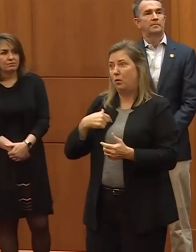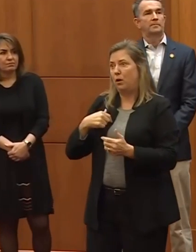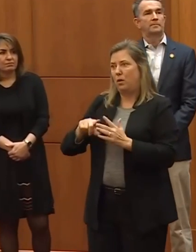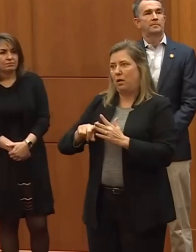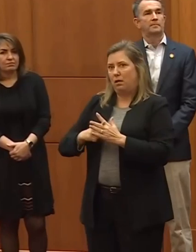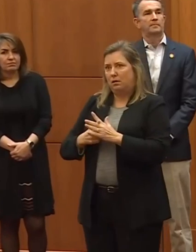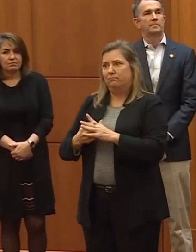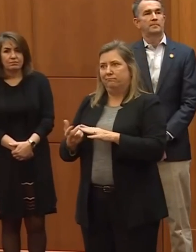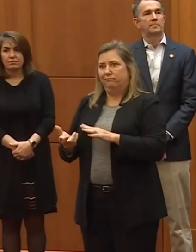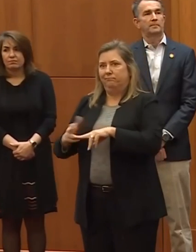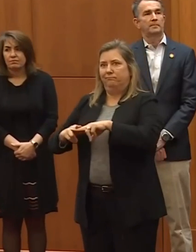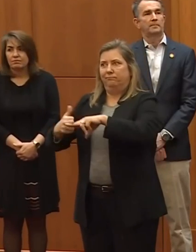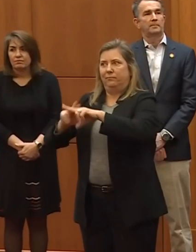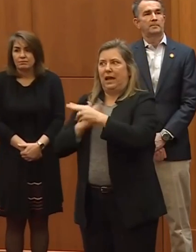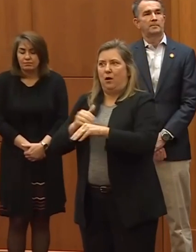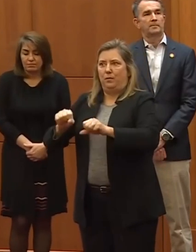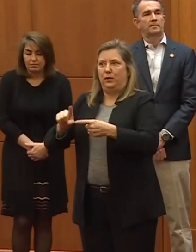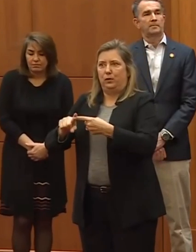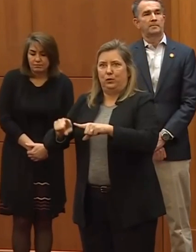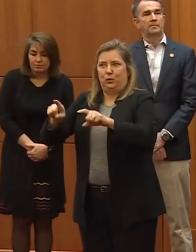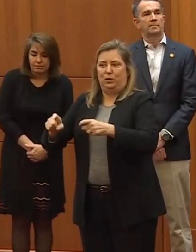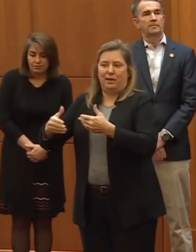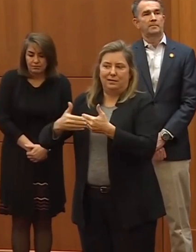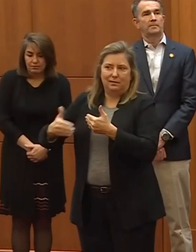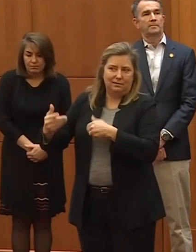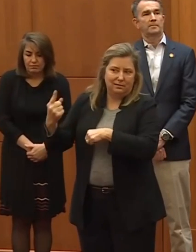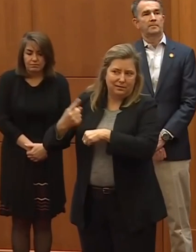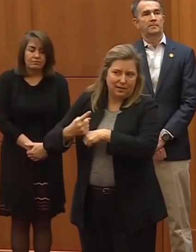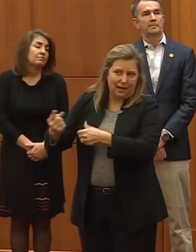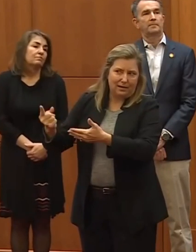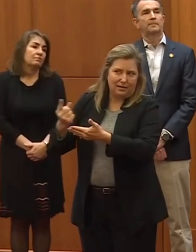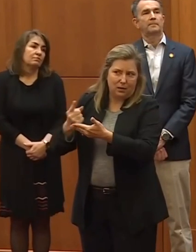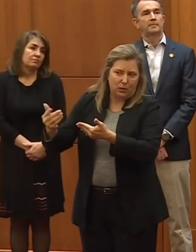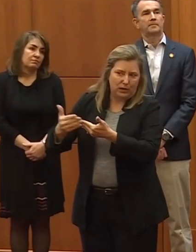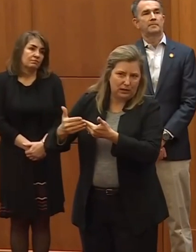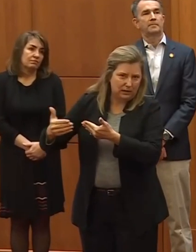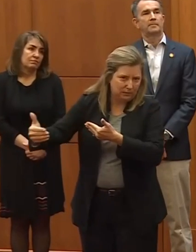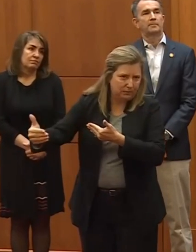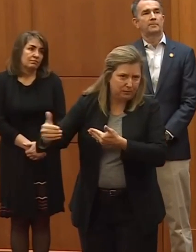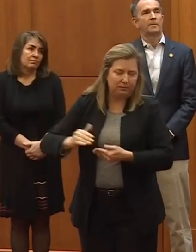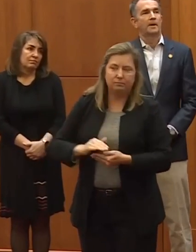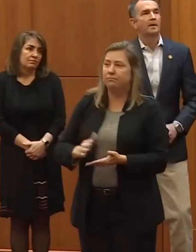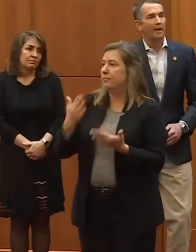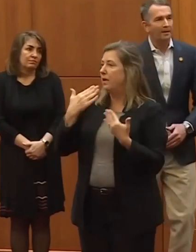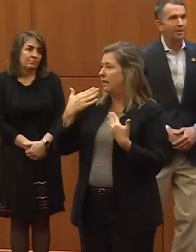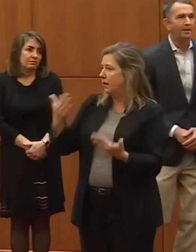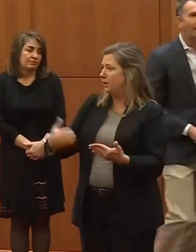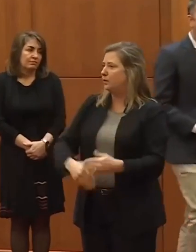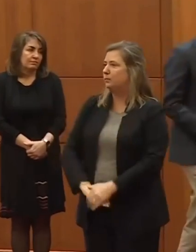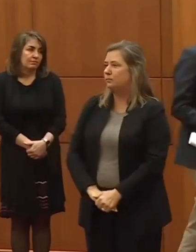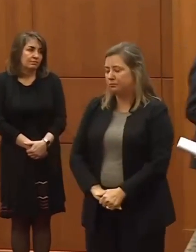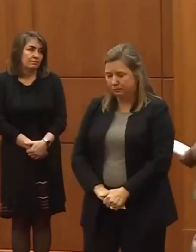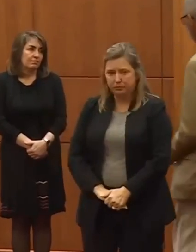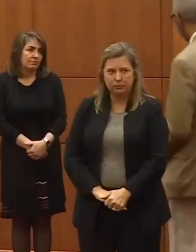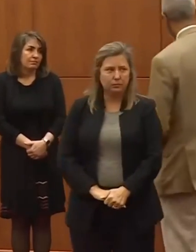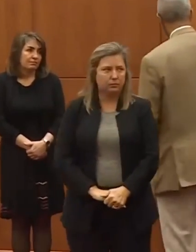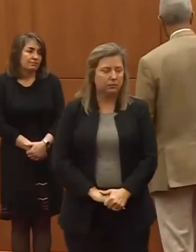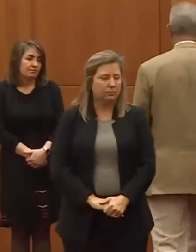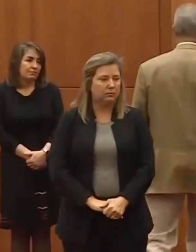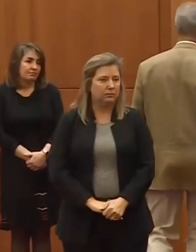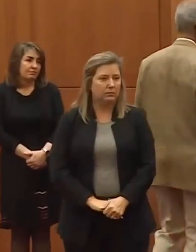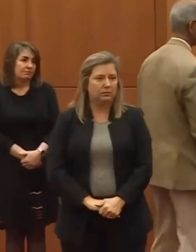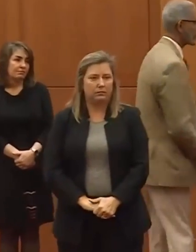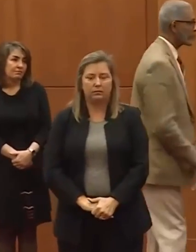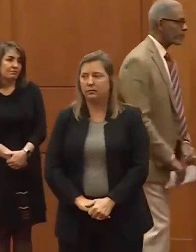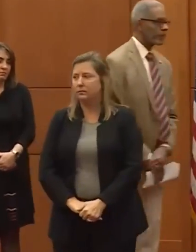testing capabilities in the days and weeks ahead. Thank you. Thank you, Dr. Howell.